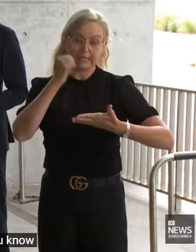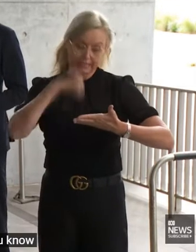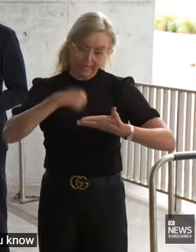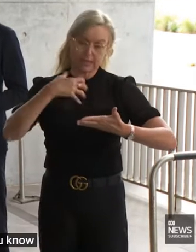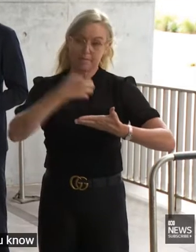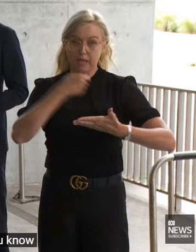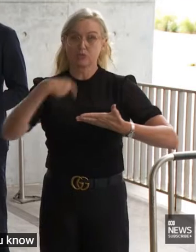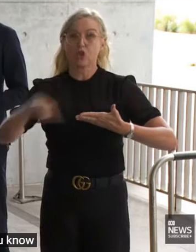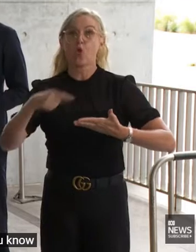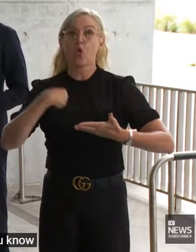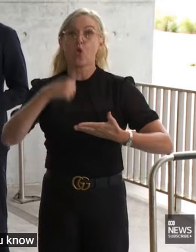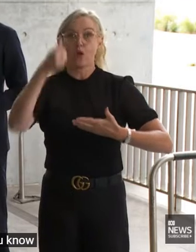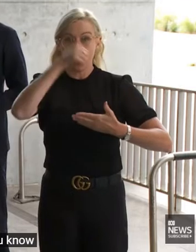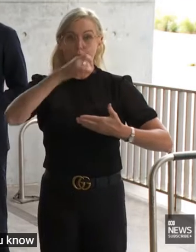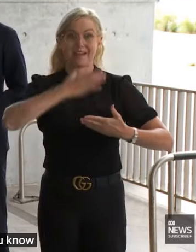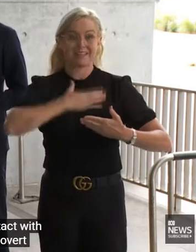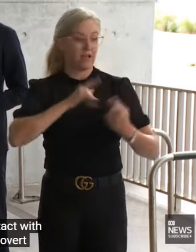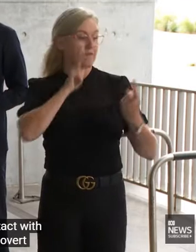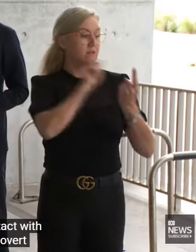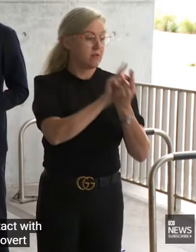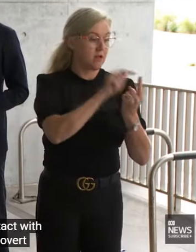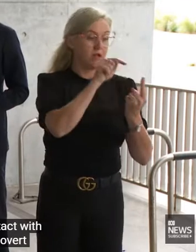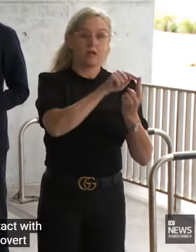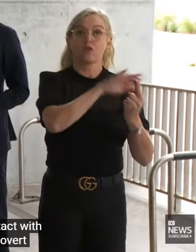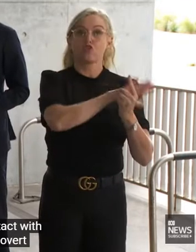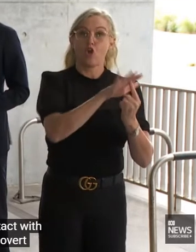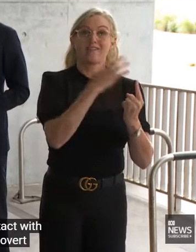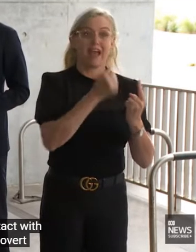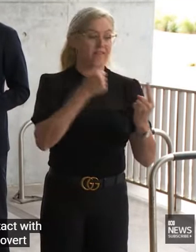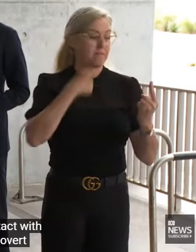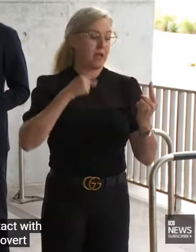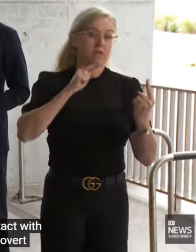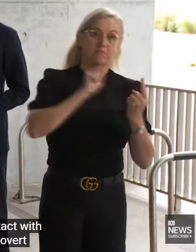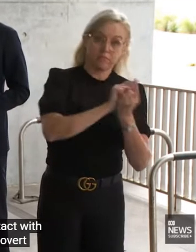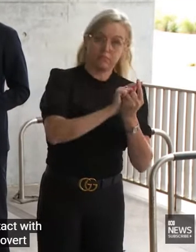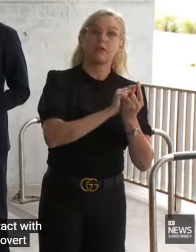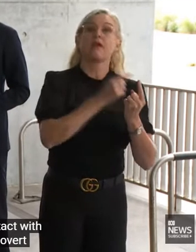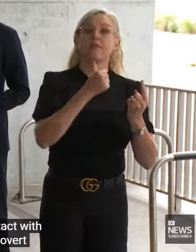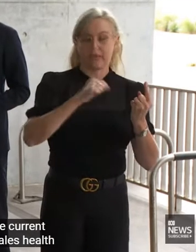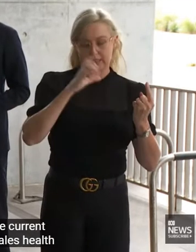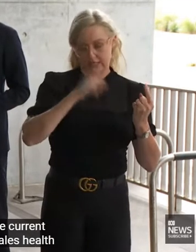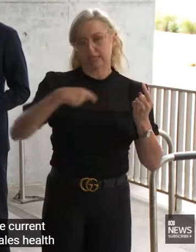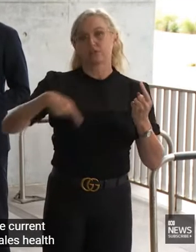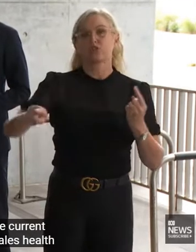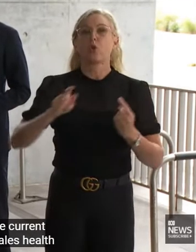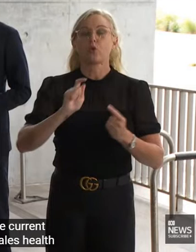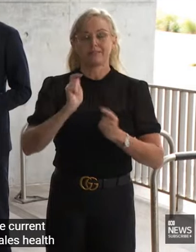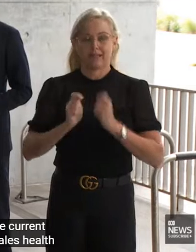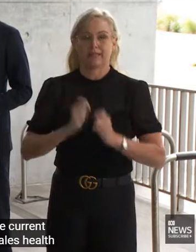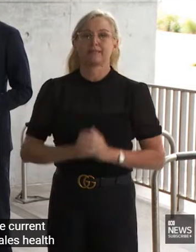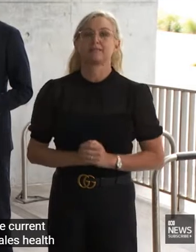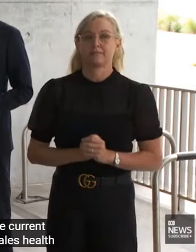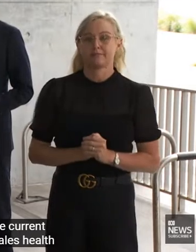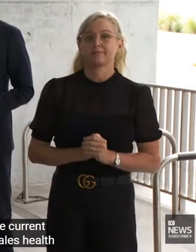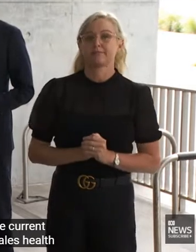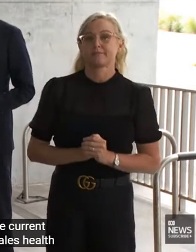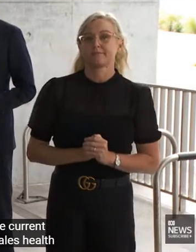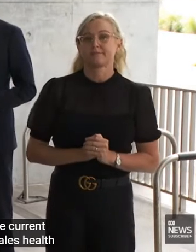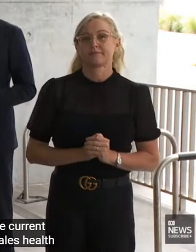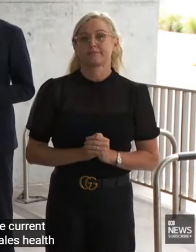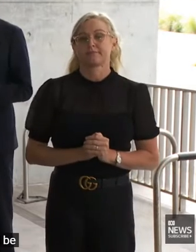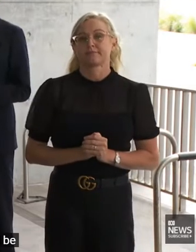had contact with someone that's COVID positive. So now in the current settings, New South Wales Health